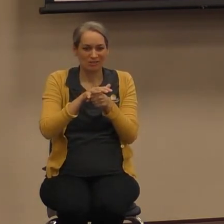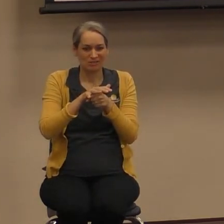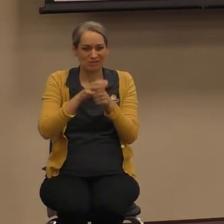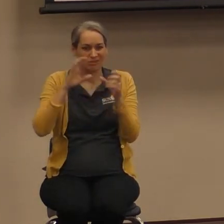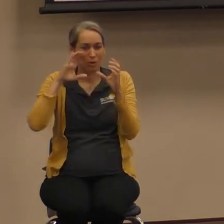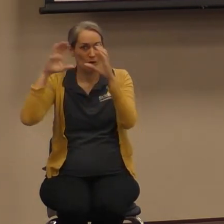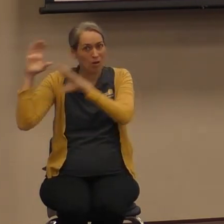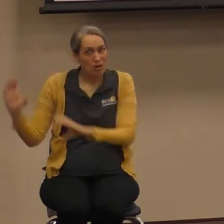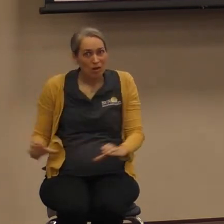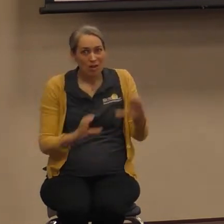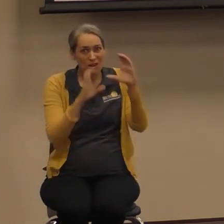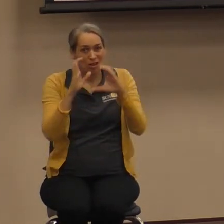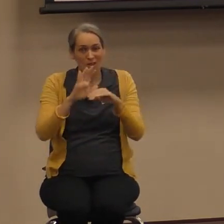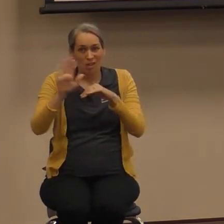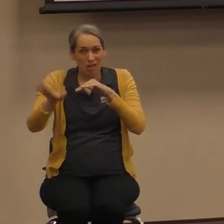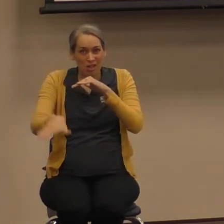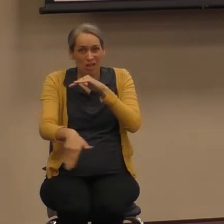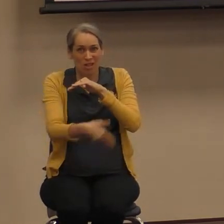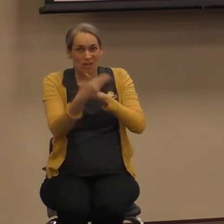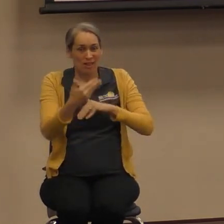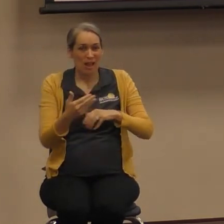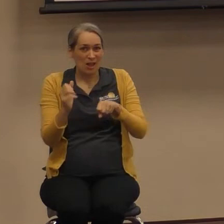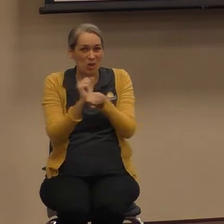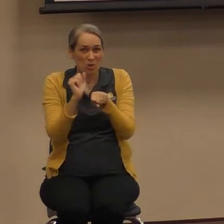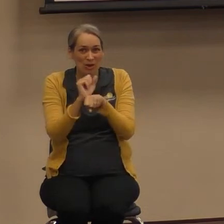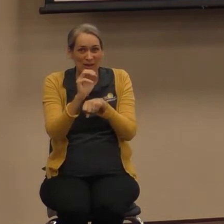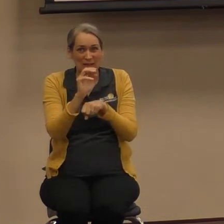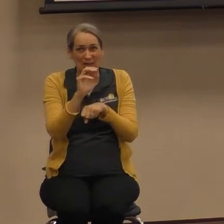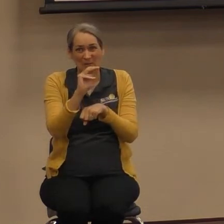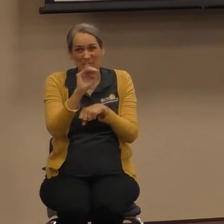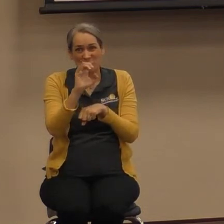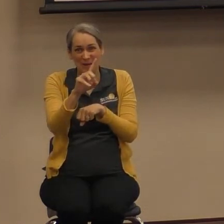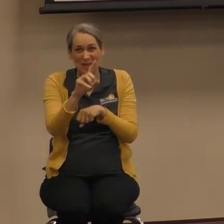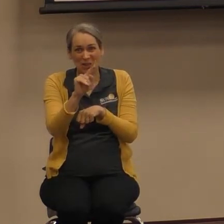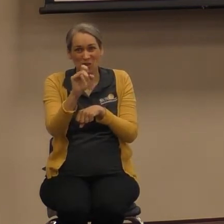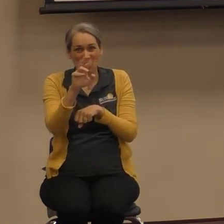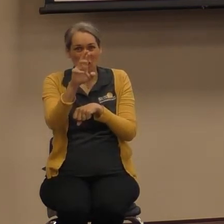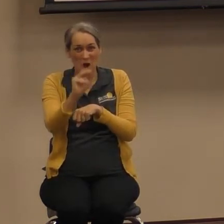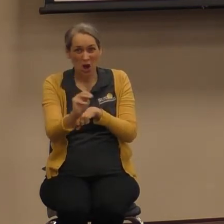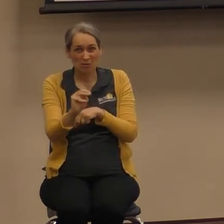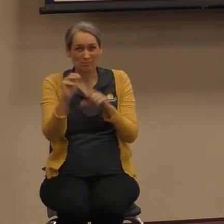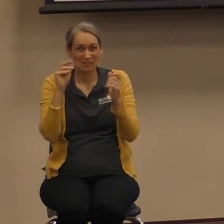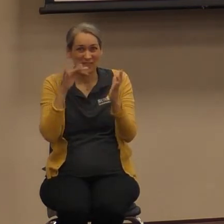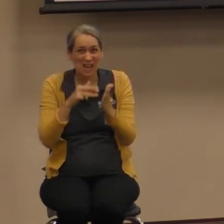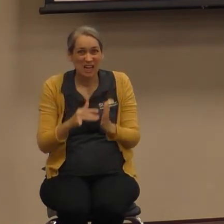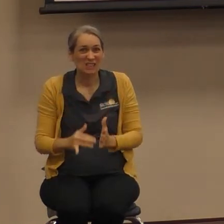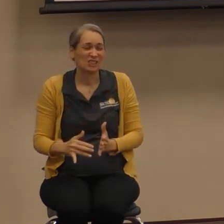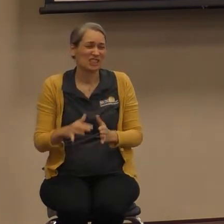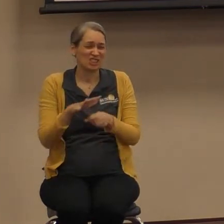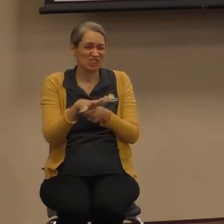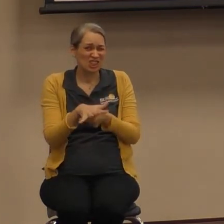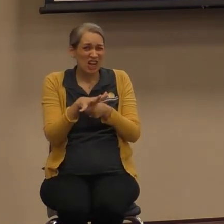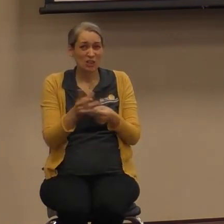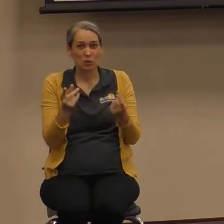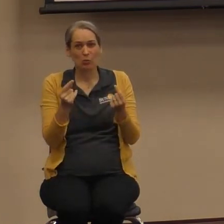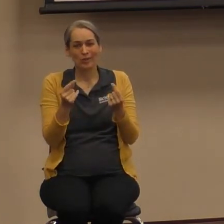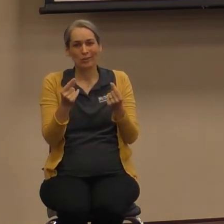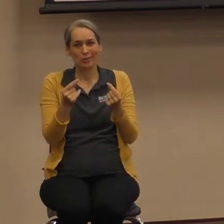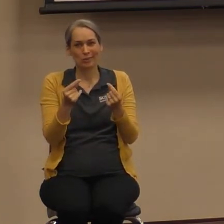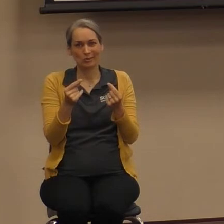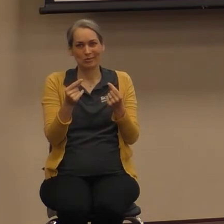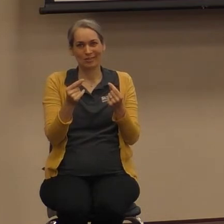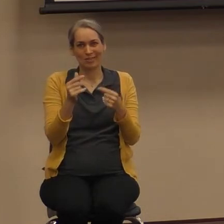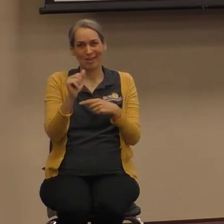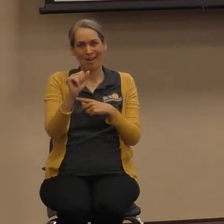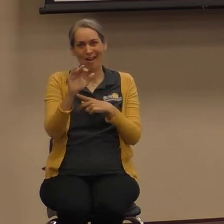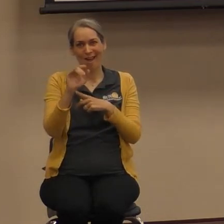midnight working on a midterm for the next day or whatever it may be, studying for that. You act out, you act out, you act out. The depression,